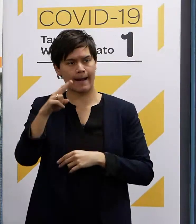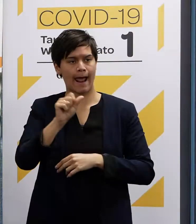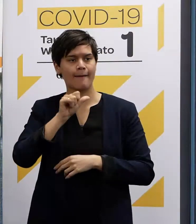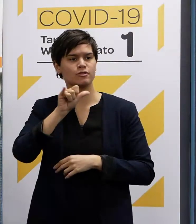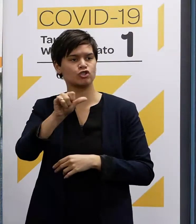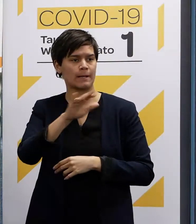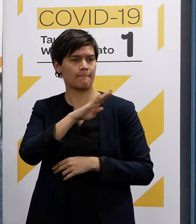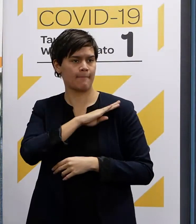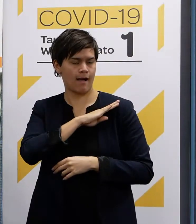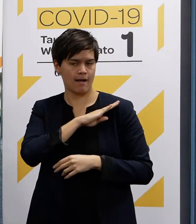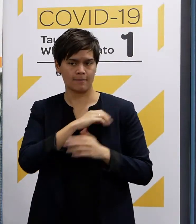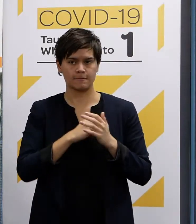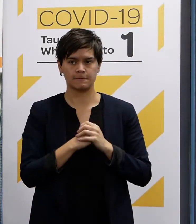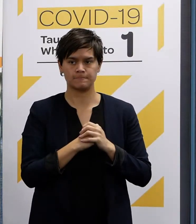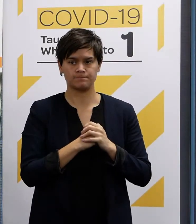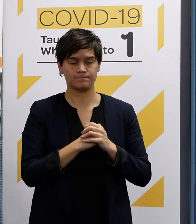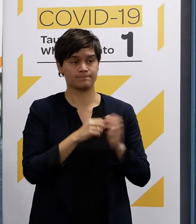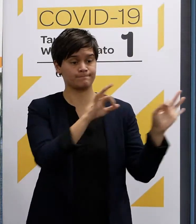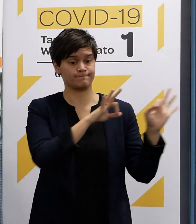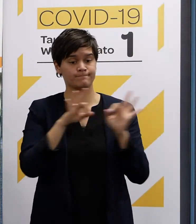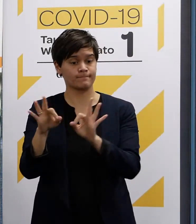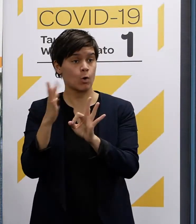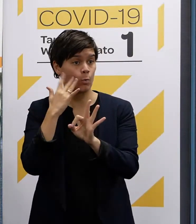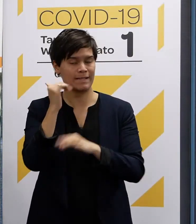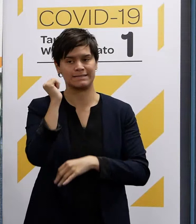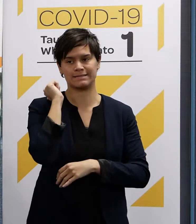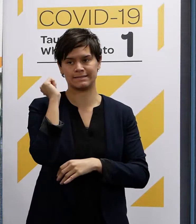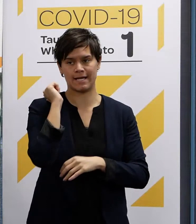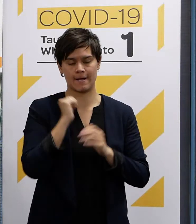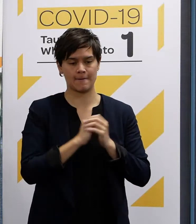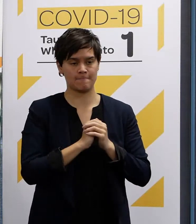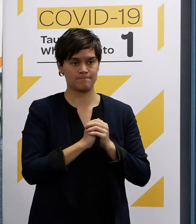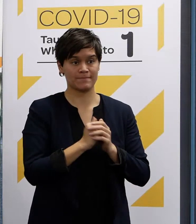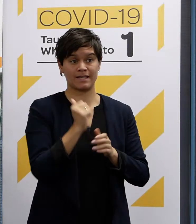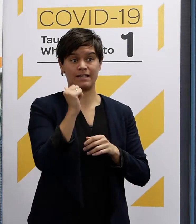So yesterday, as many of you will know, our laboratories processed